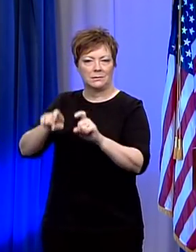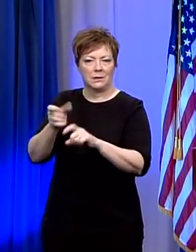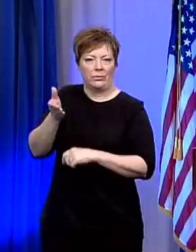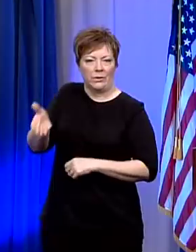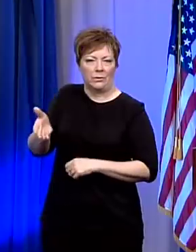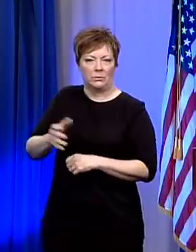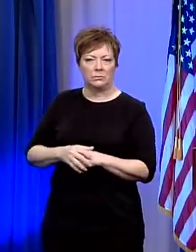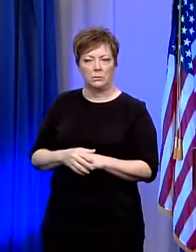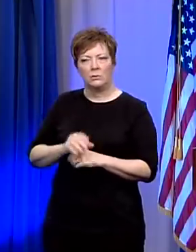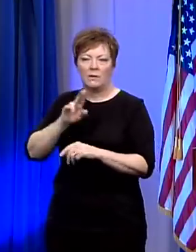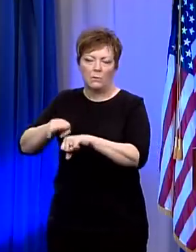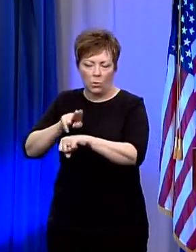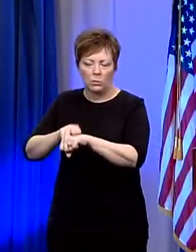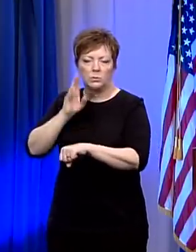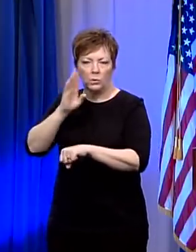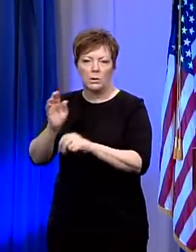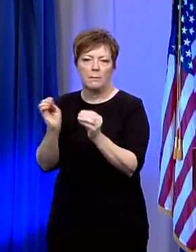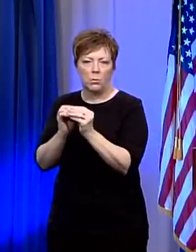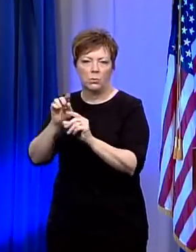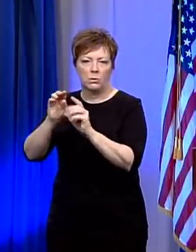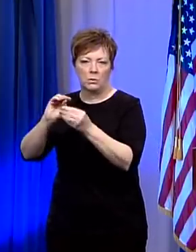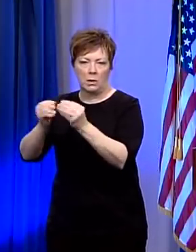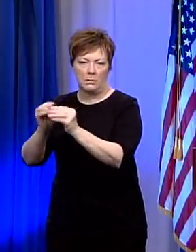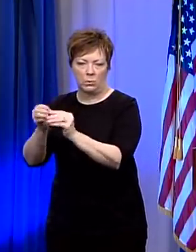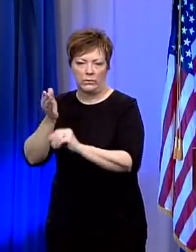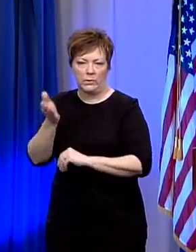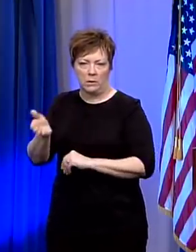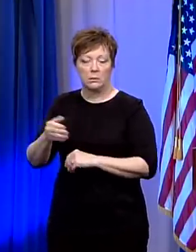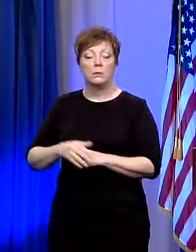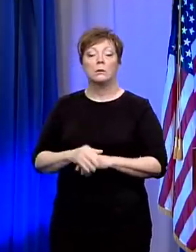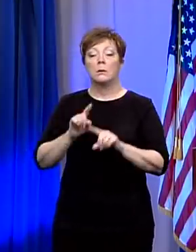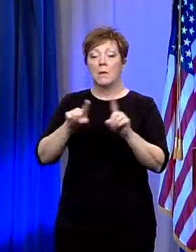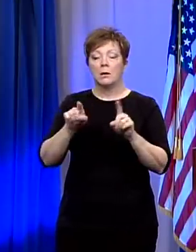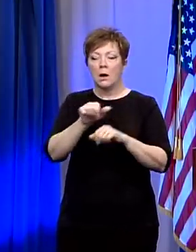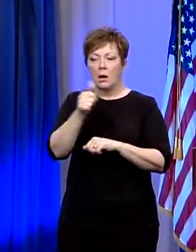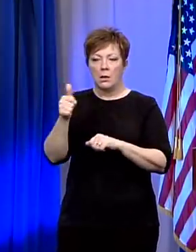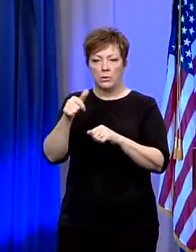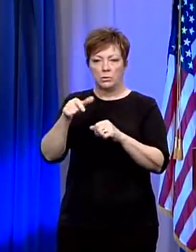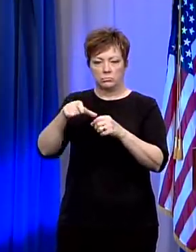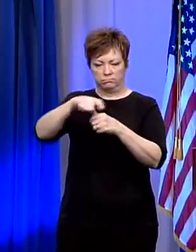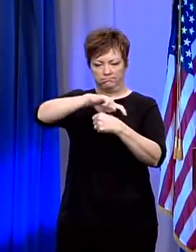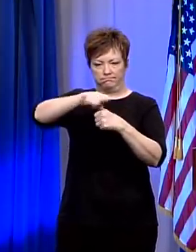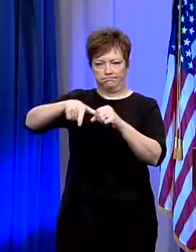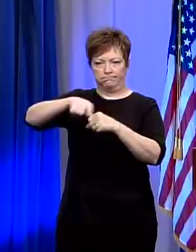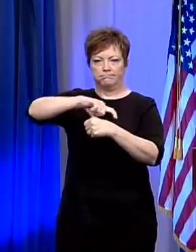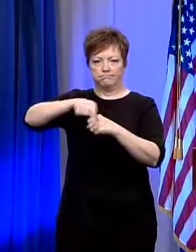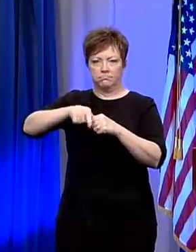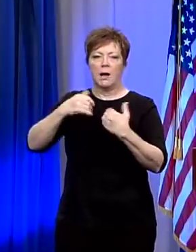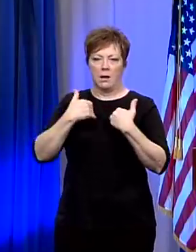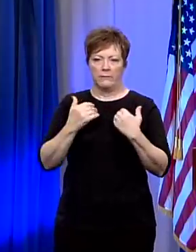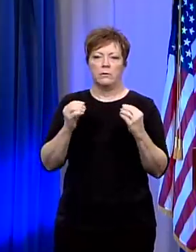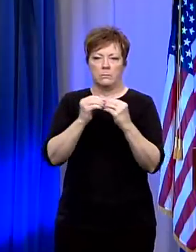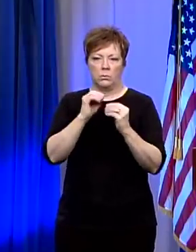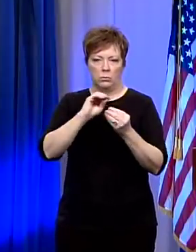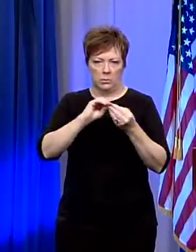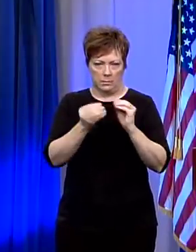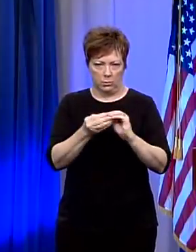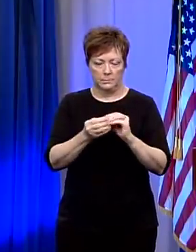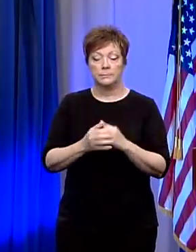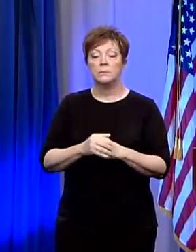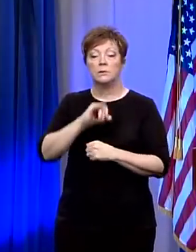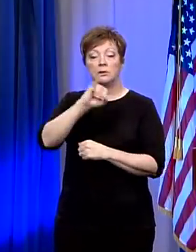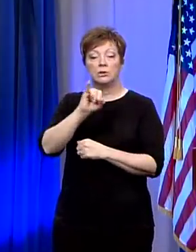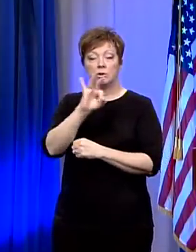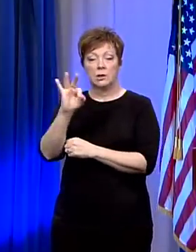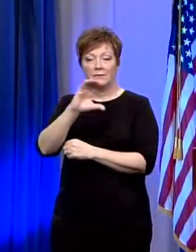we also know that the counties that have the most tests other than Jefferson are those that surround that large metro area. Jefferson County is somewhat